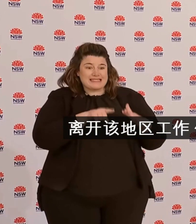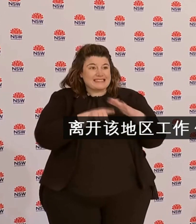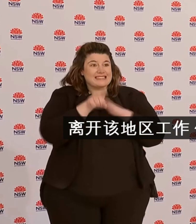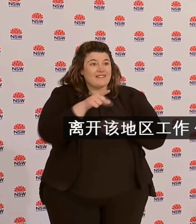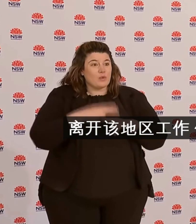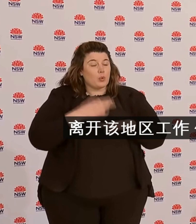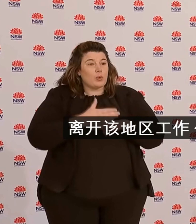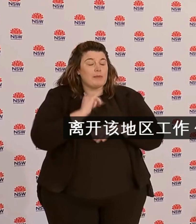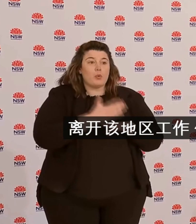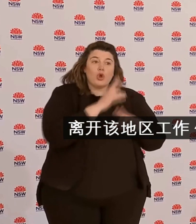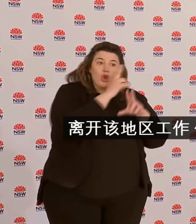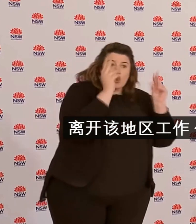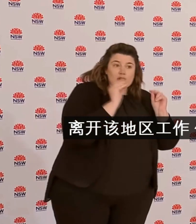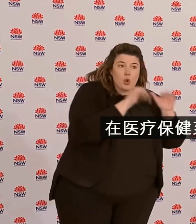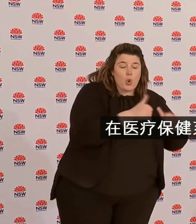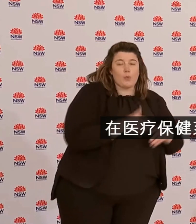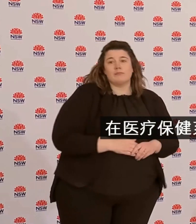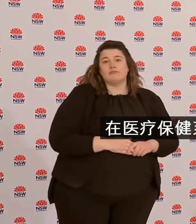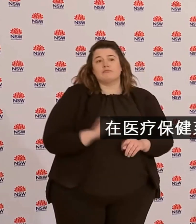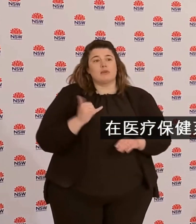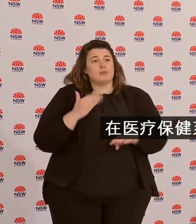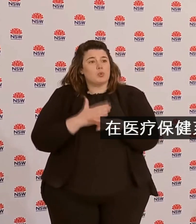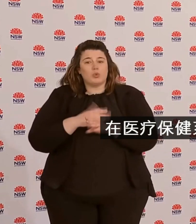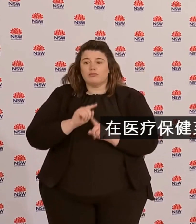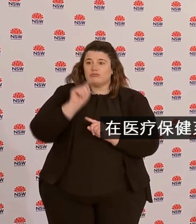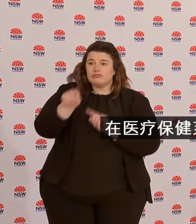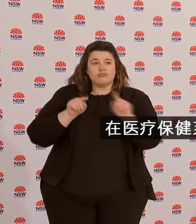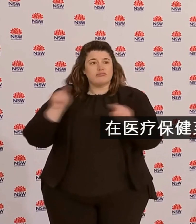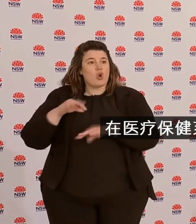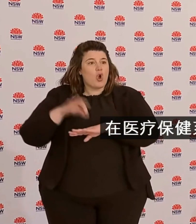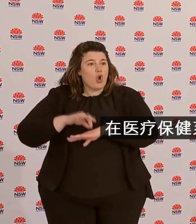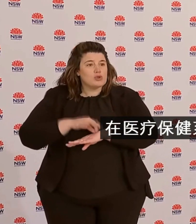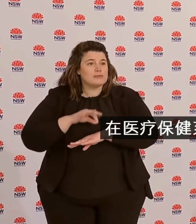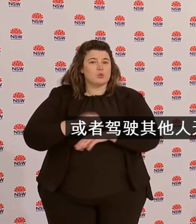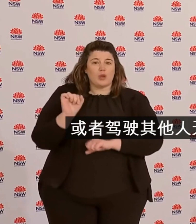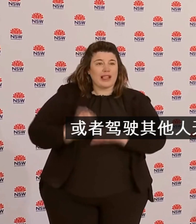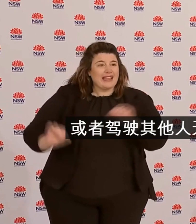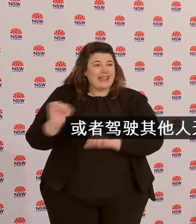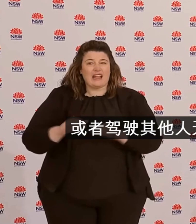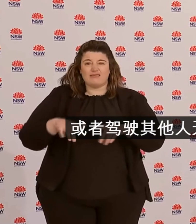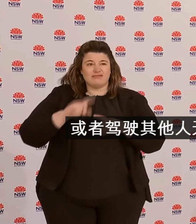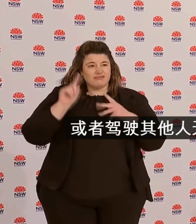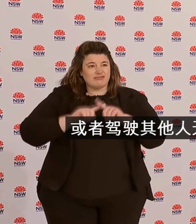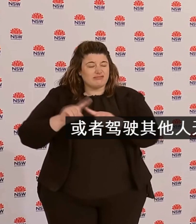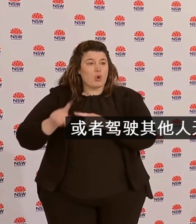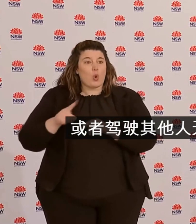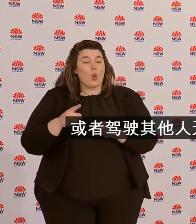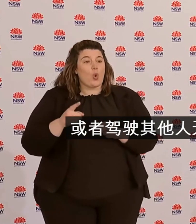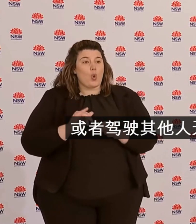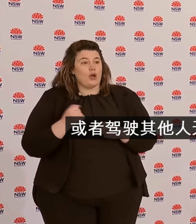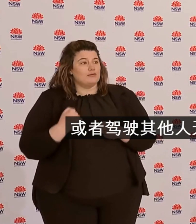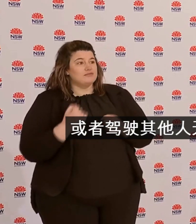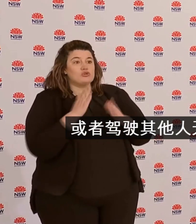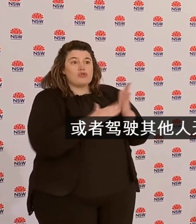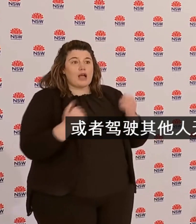might be in aged care, they might be working in other parts of the healthcare system. or else driving the vital